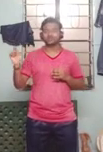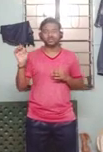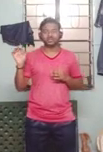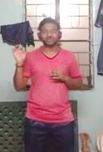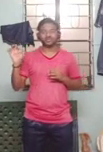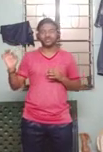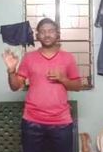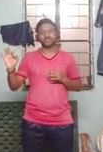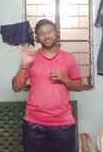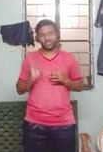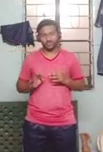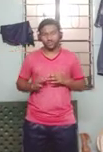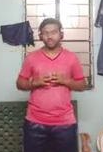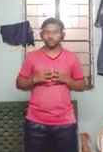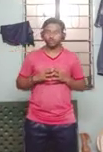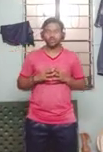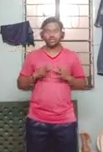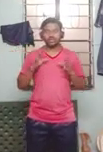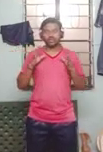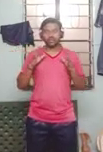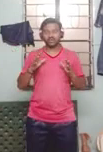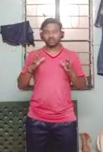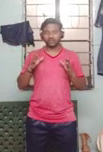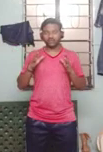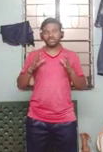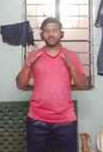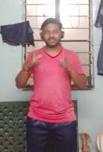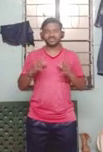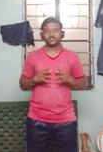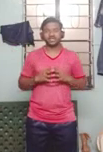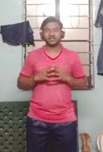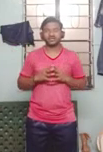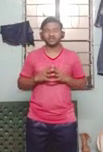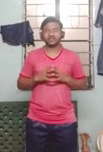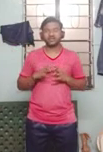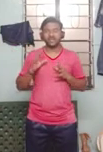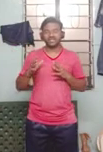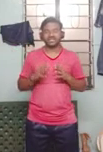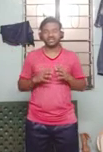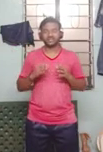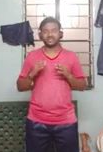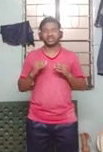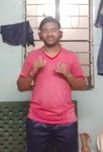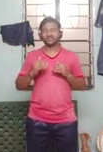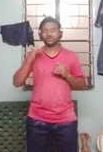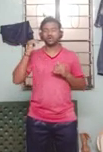be become a 0. So on that basis we are comparing that we are having a